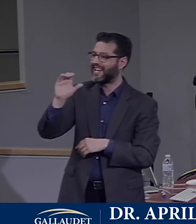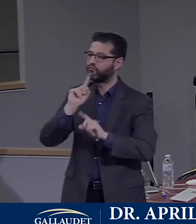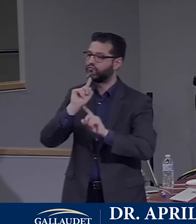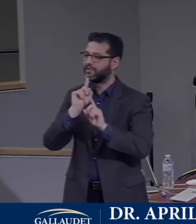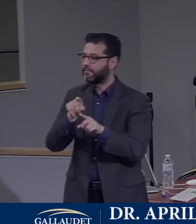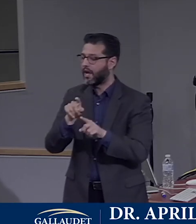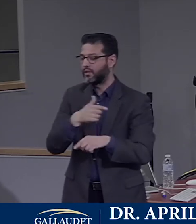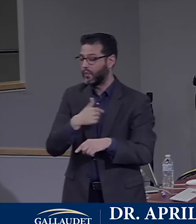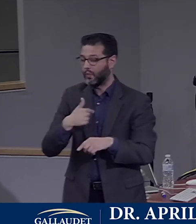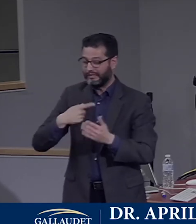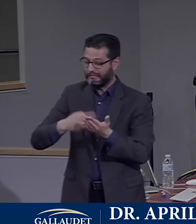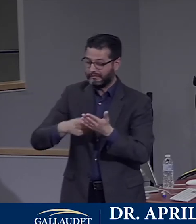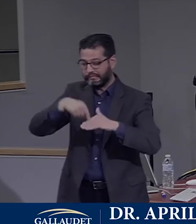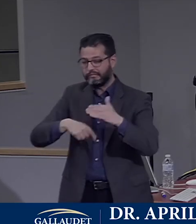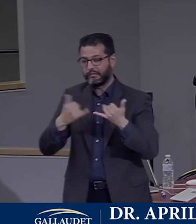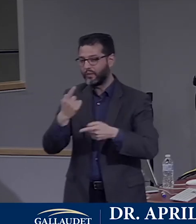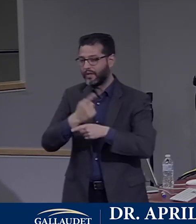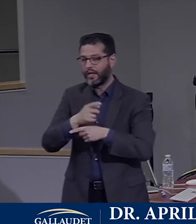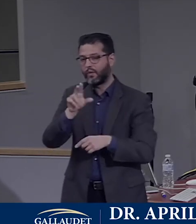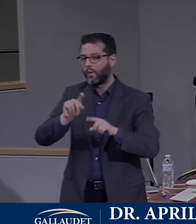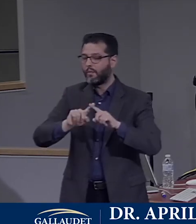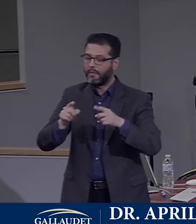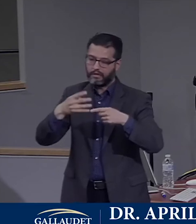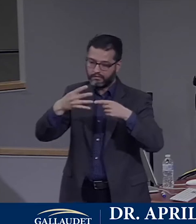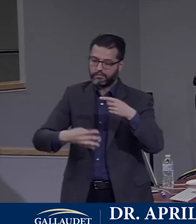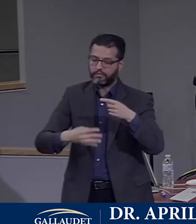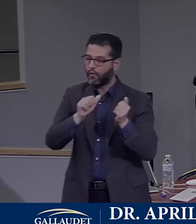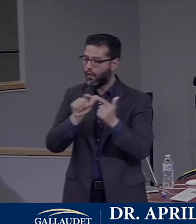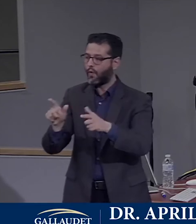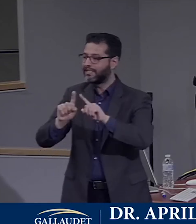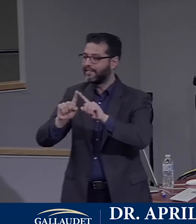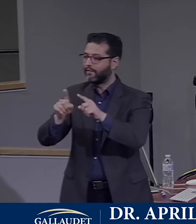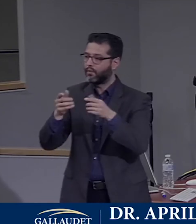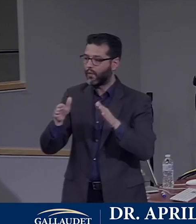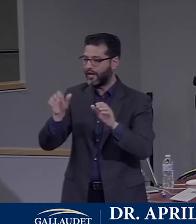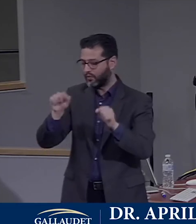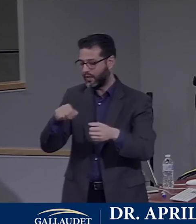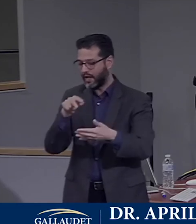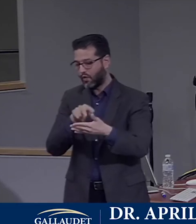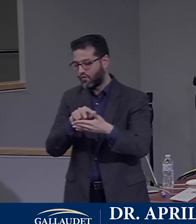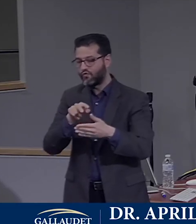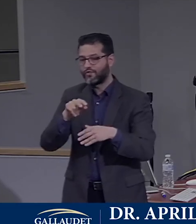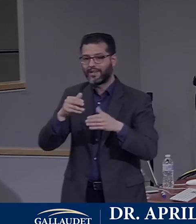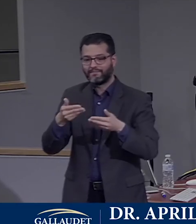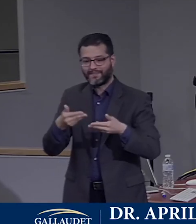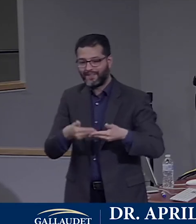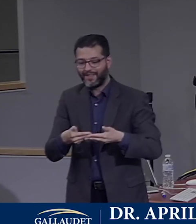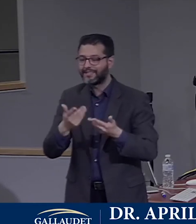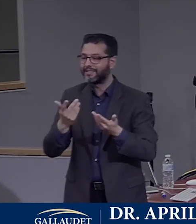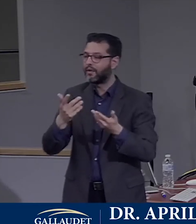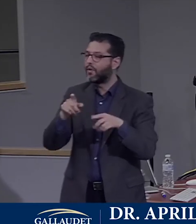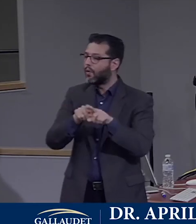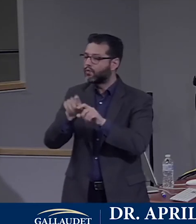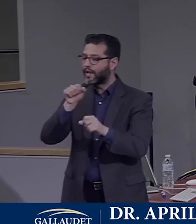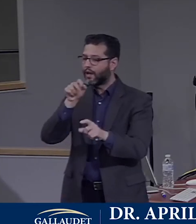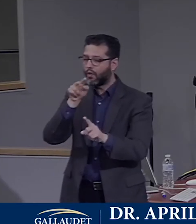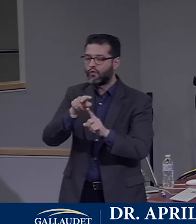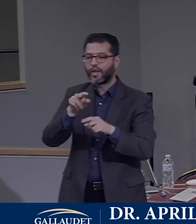ways to look at infants you can also look at neural dynamics within EEG the noise basically